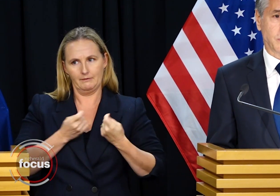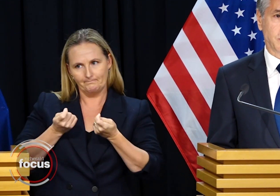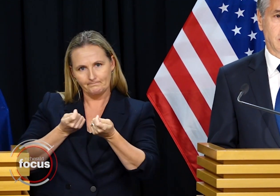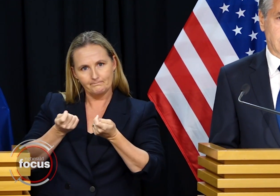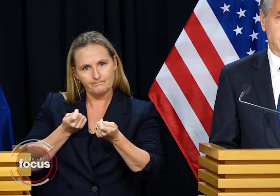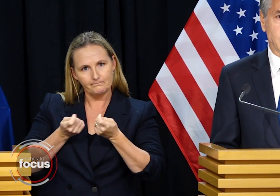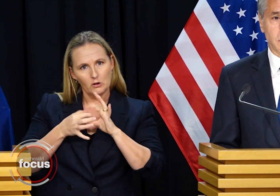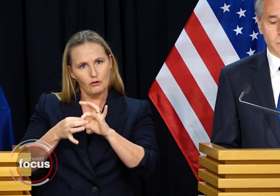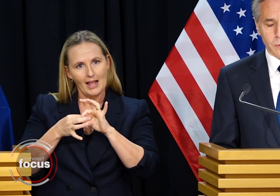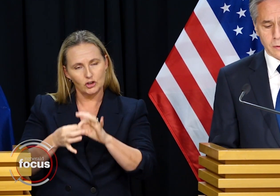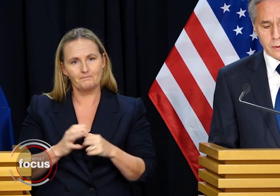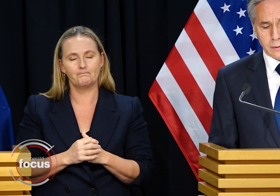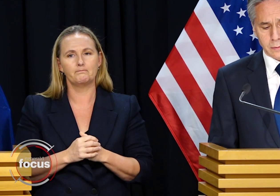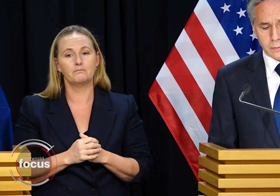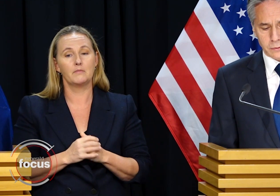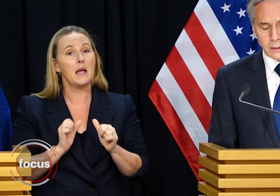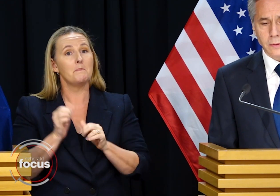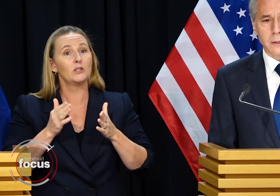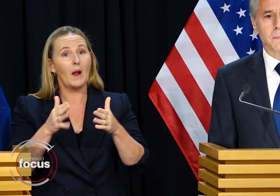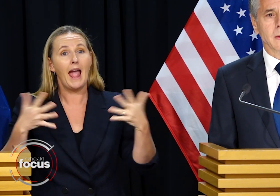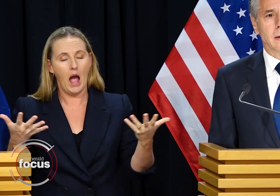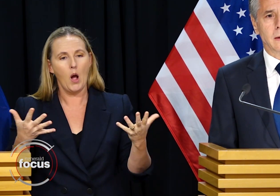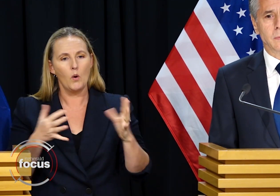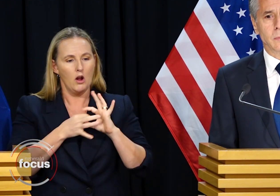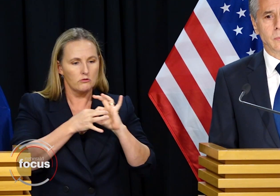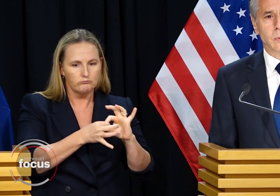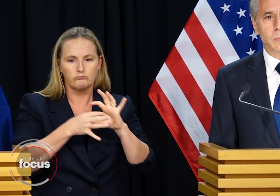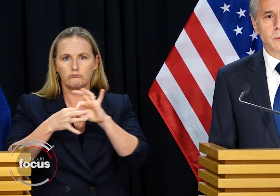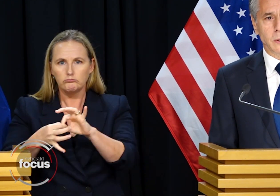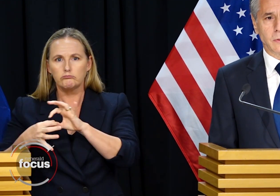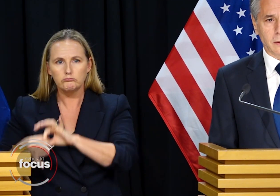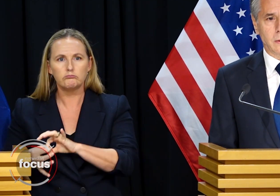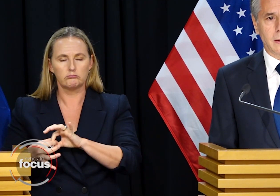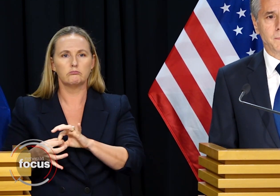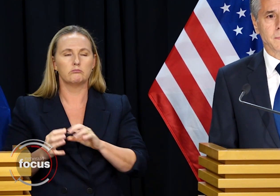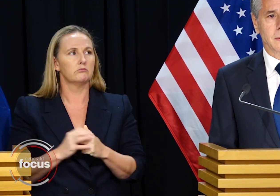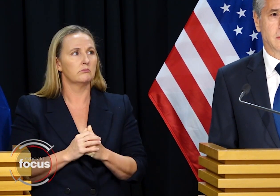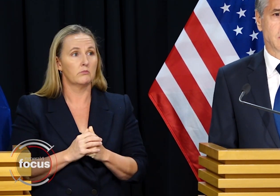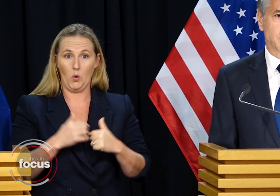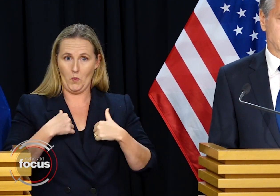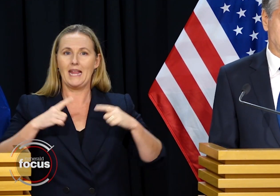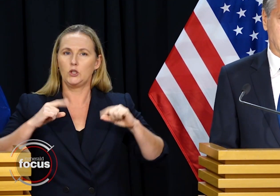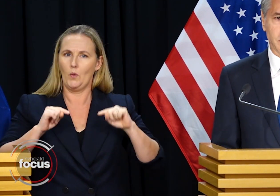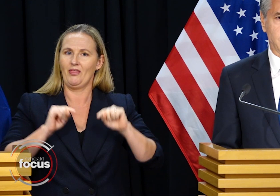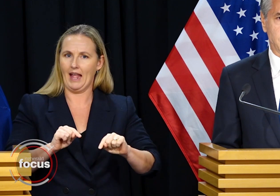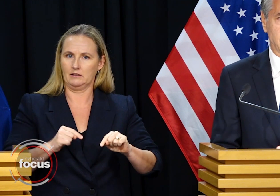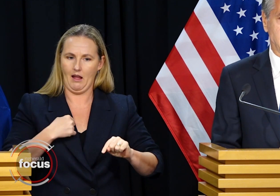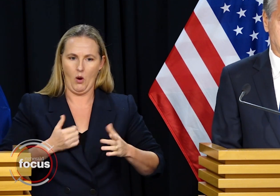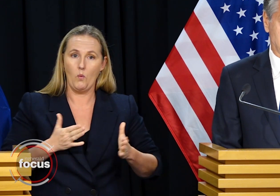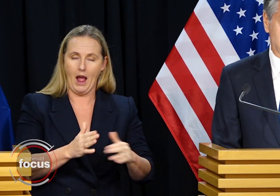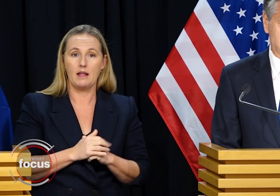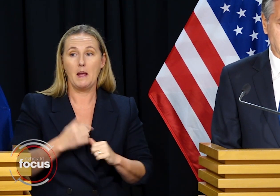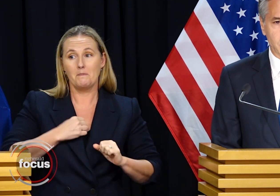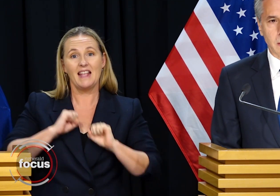starts with engagement, as you've seen. We've been doing exactly that. In recent months, I was in